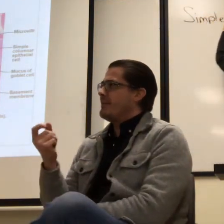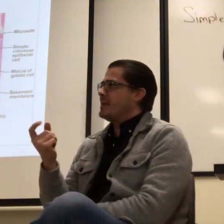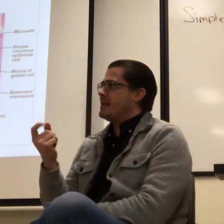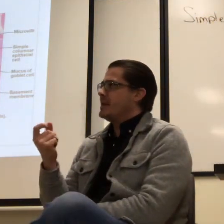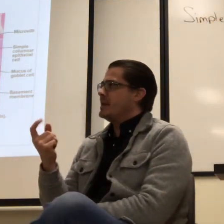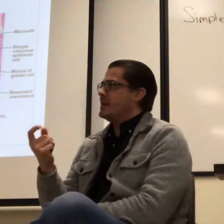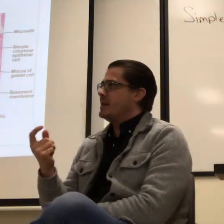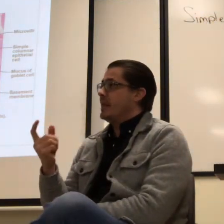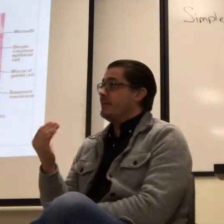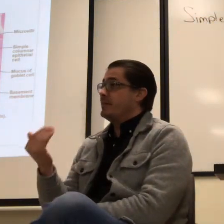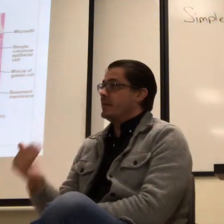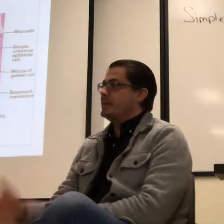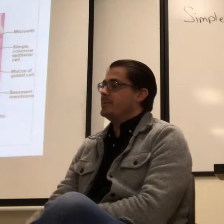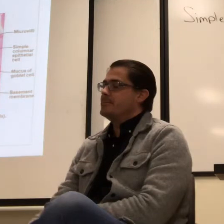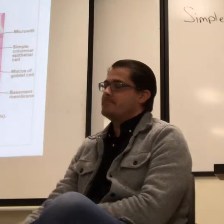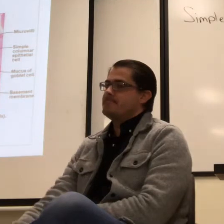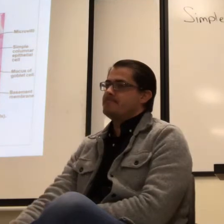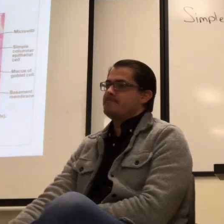Simple